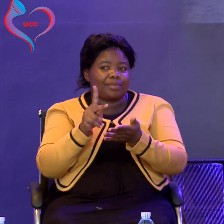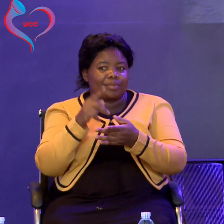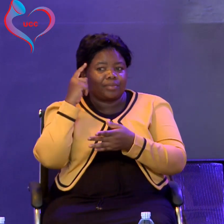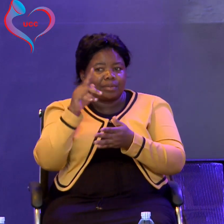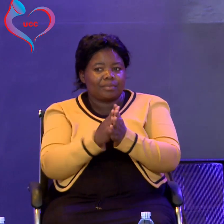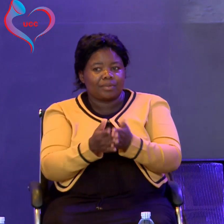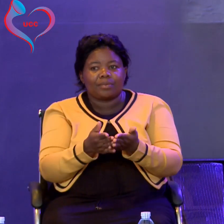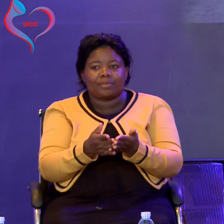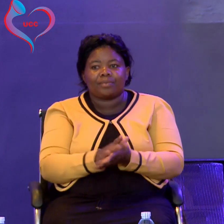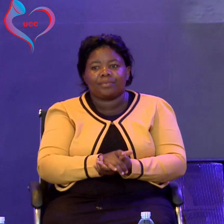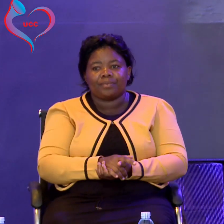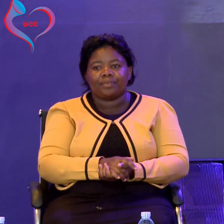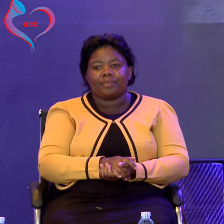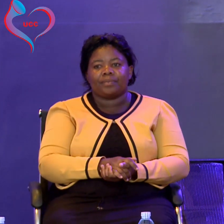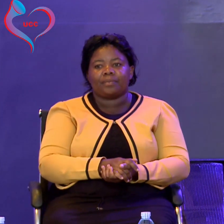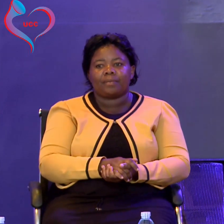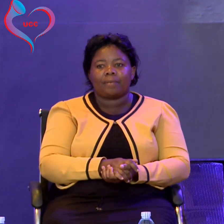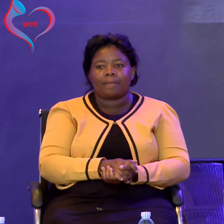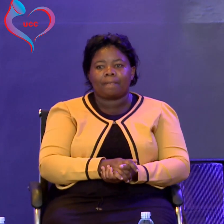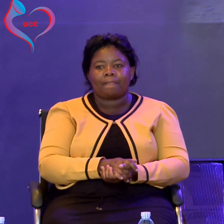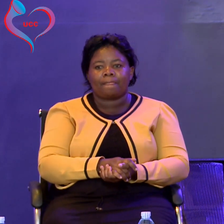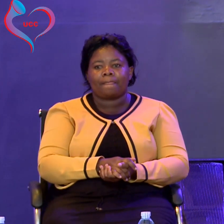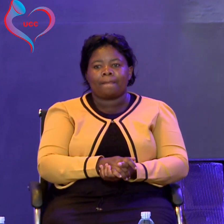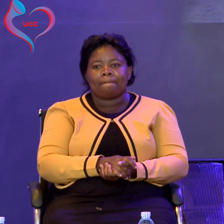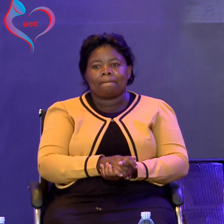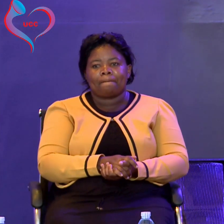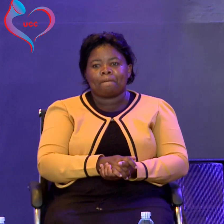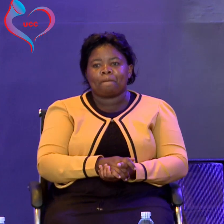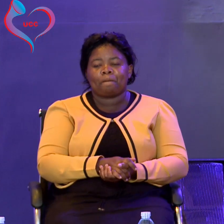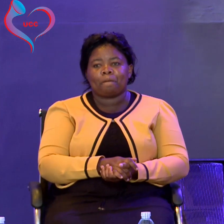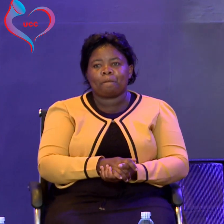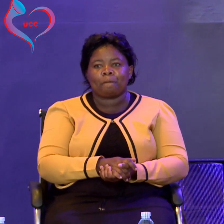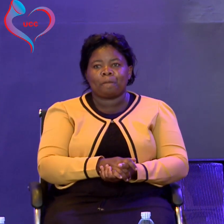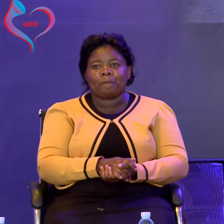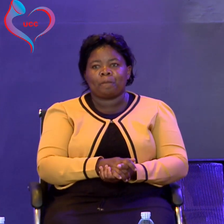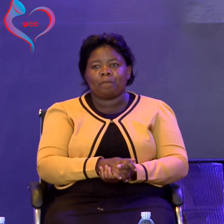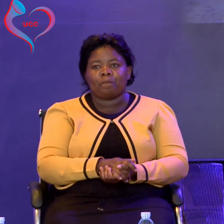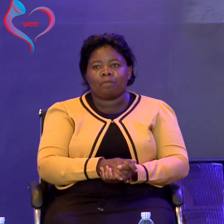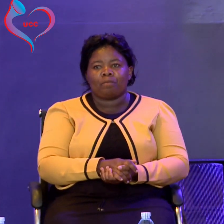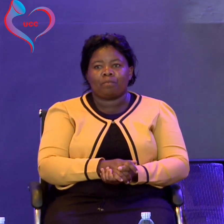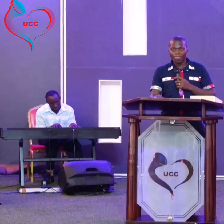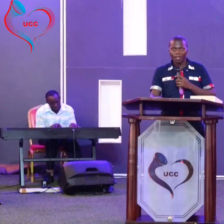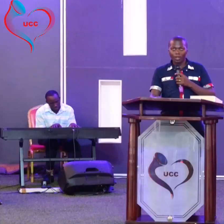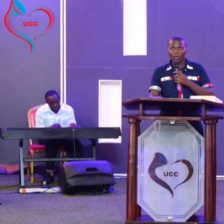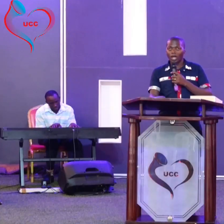others also to buy that may be in their lives. The rest, mommy will also add